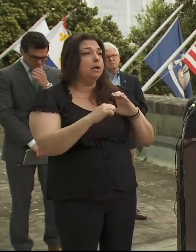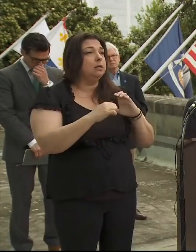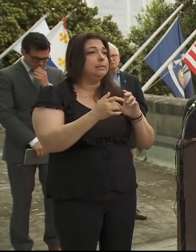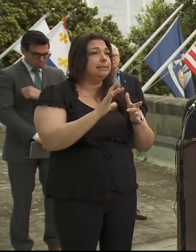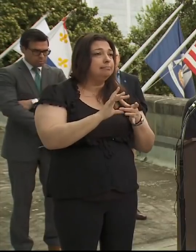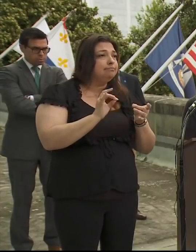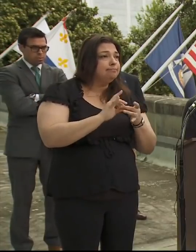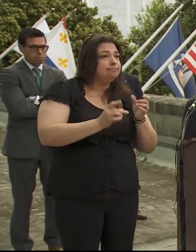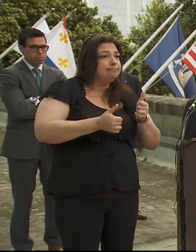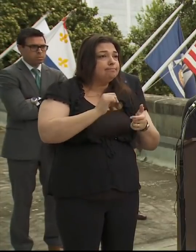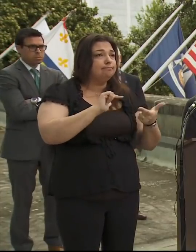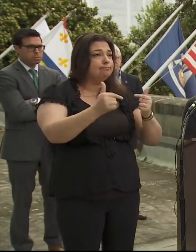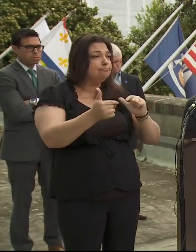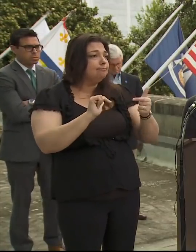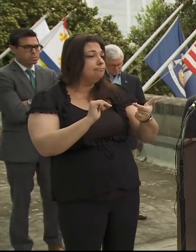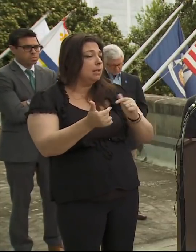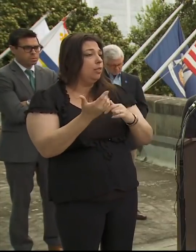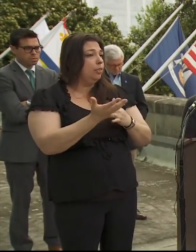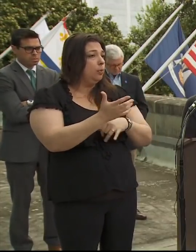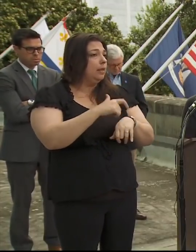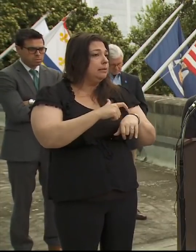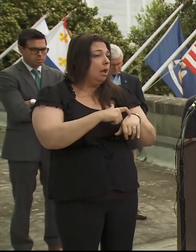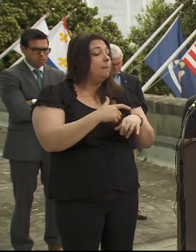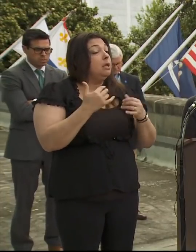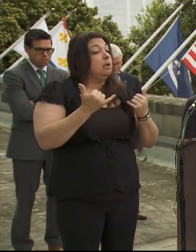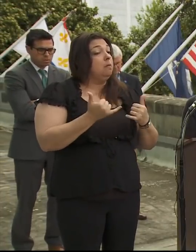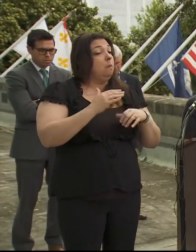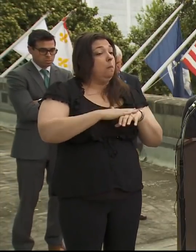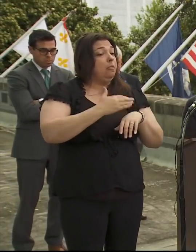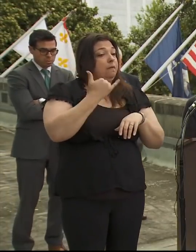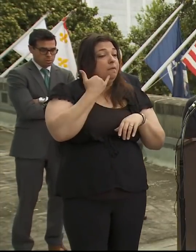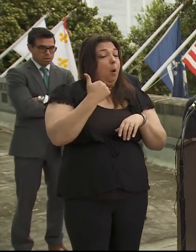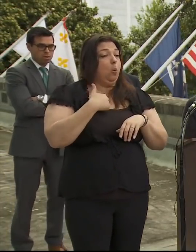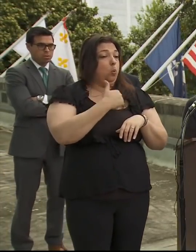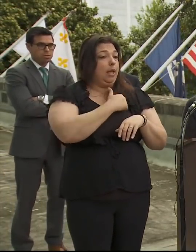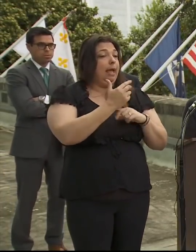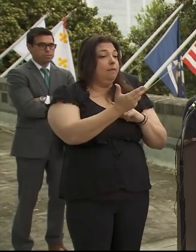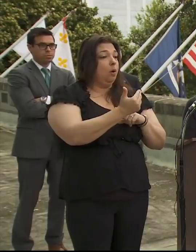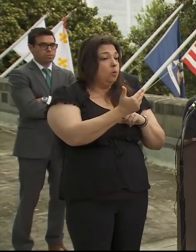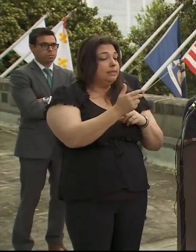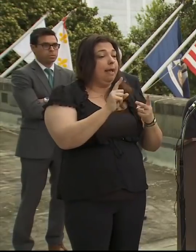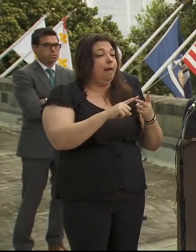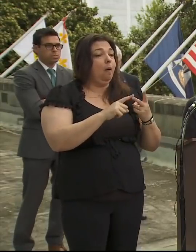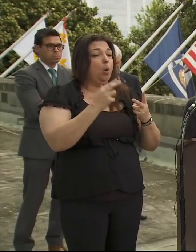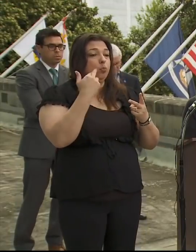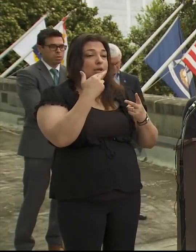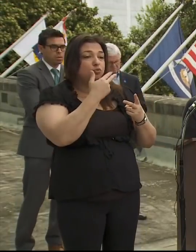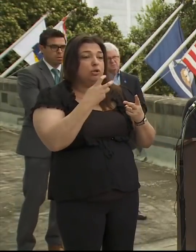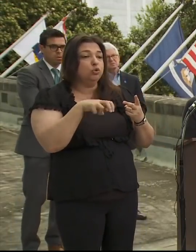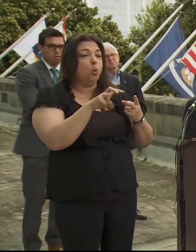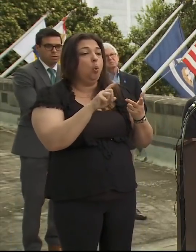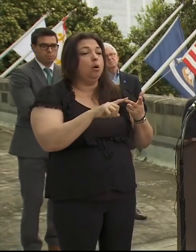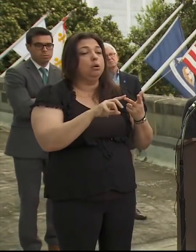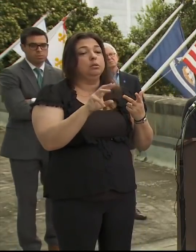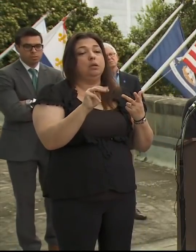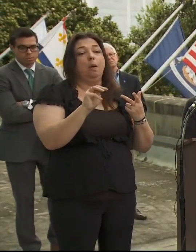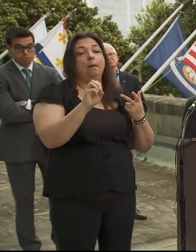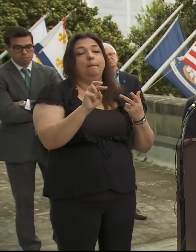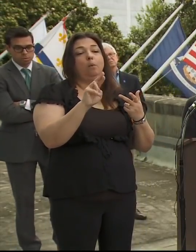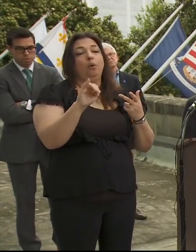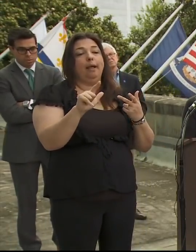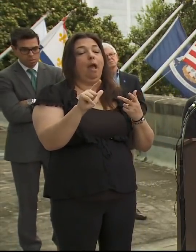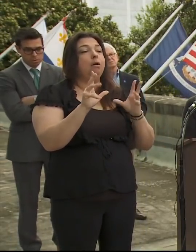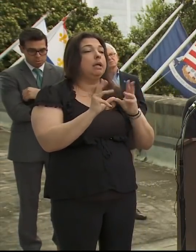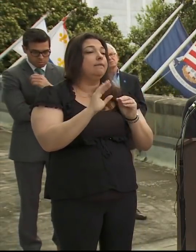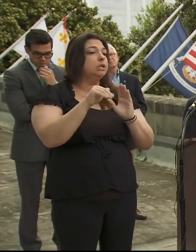messages and phone calls between all that time. We're on those phone calls. We have hoteliers, we have restaurateurs, we have the Montreal Convention Center,